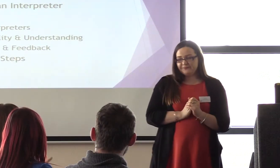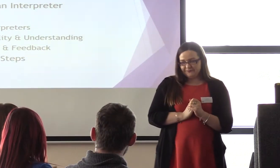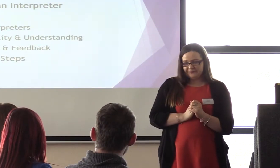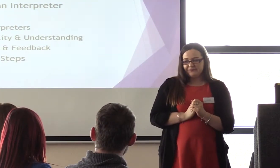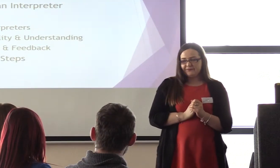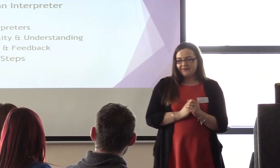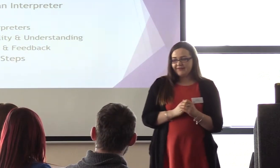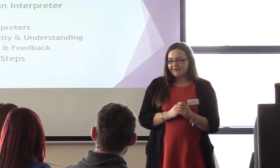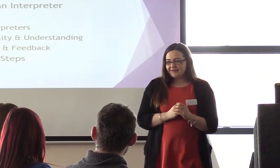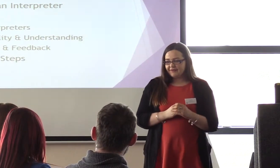steps.